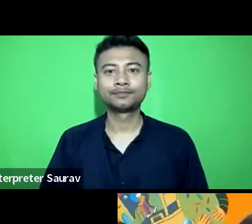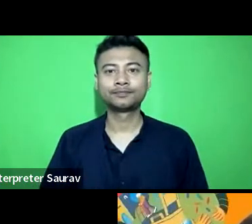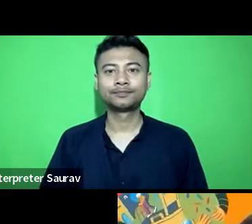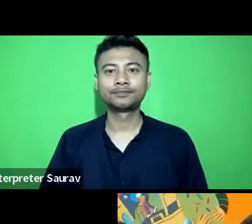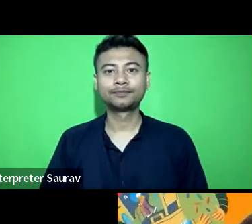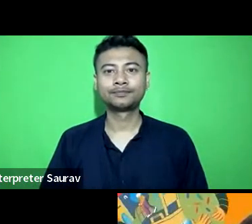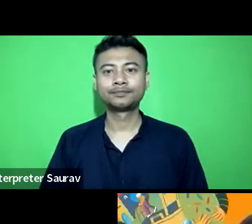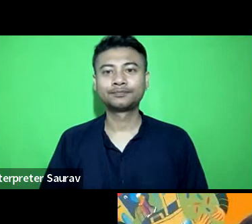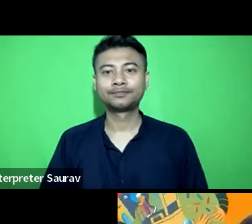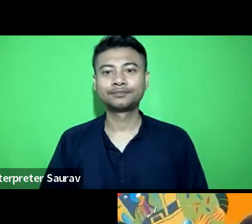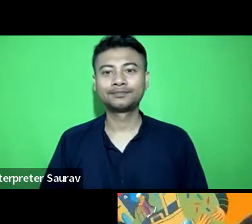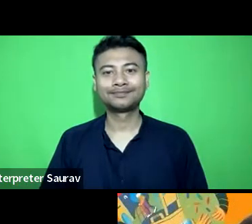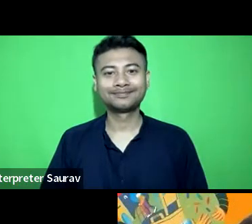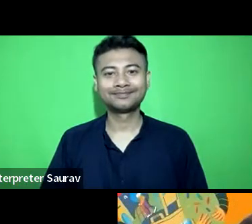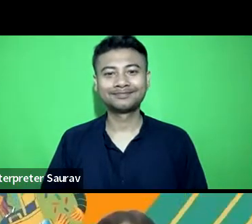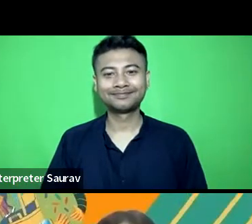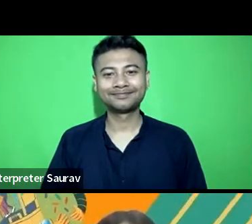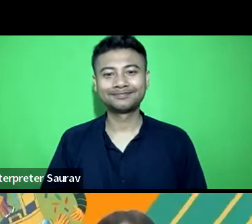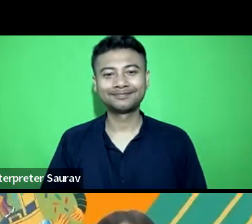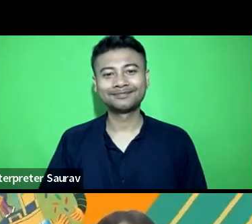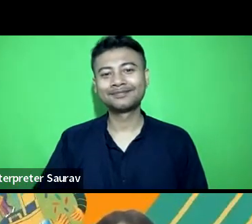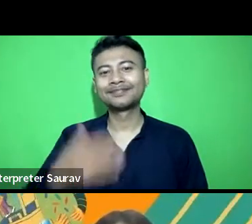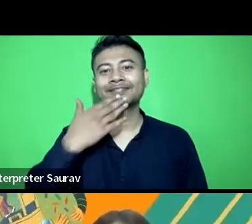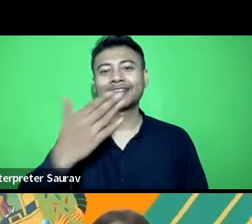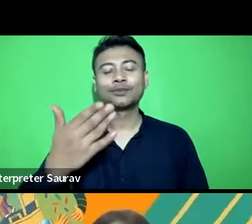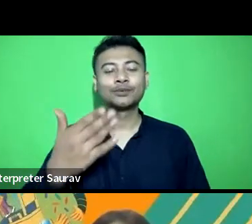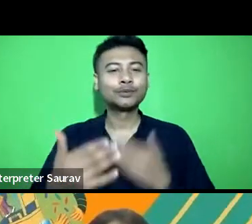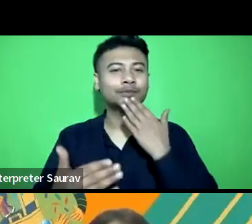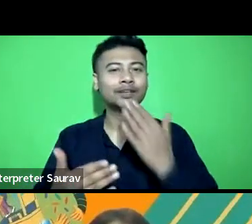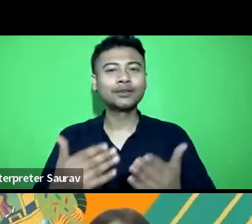Thank you. Thanks, everyone. Thank you,